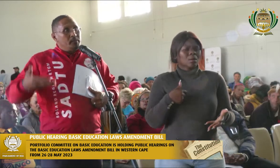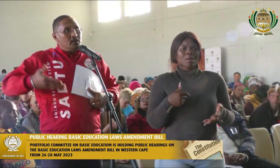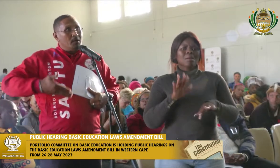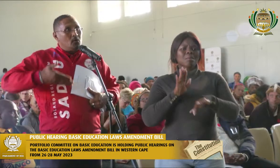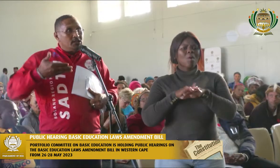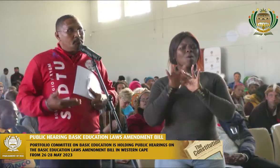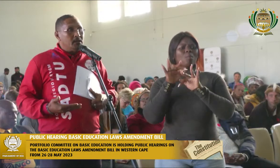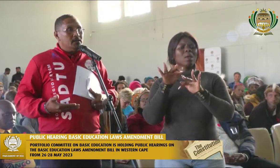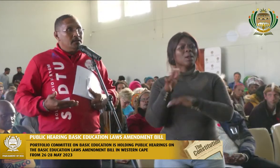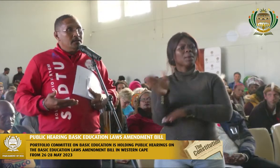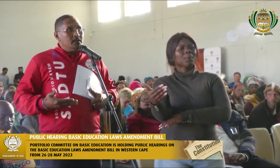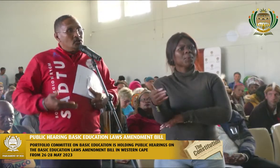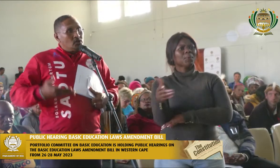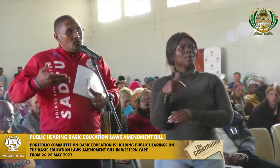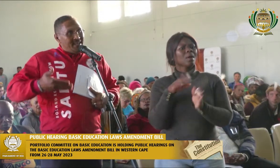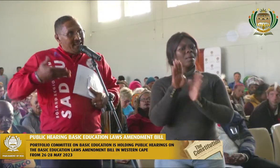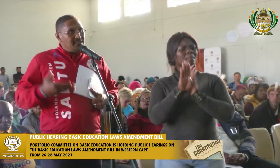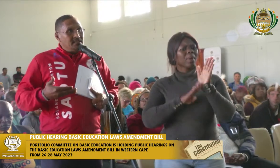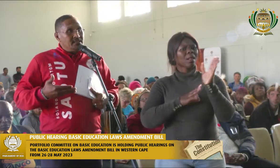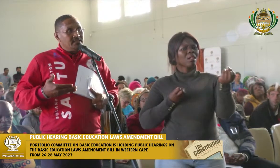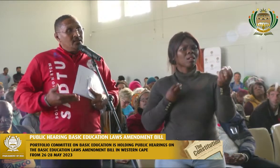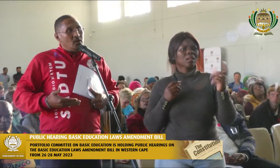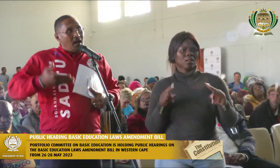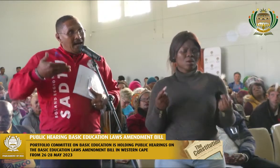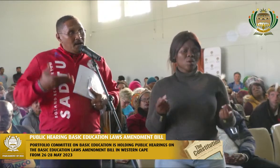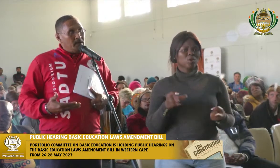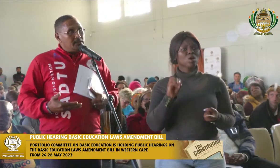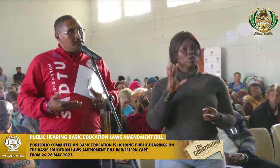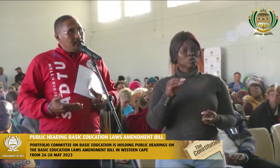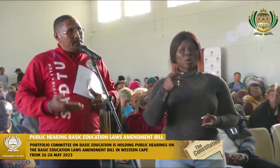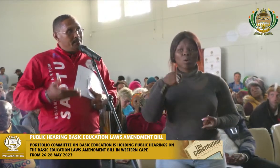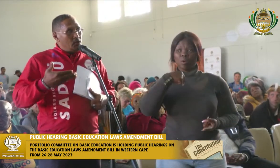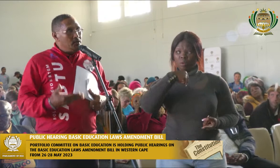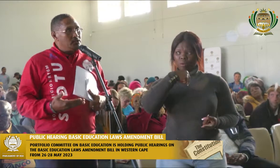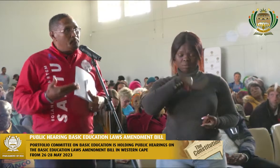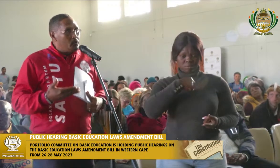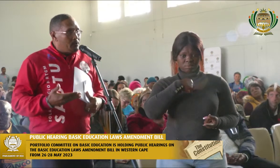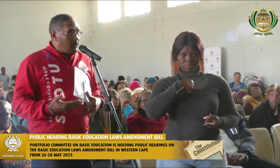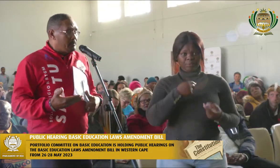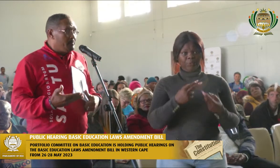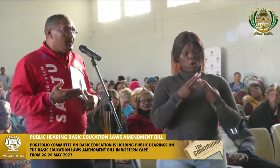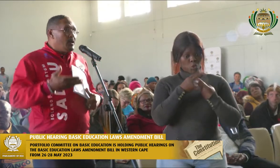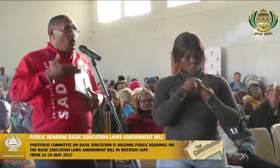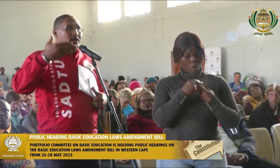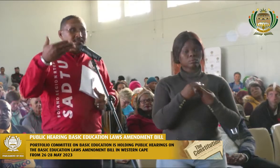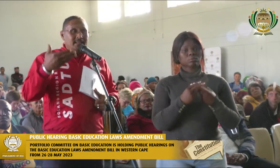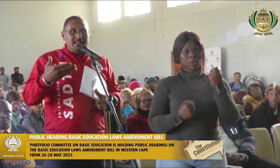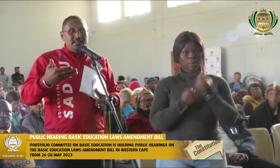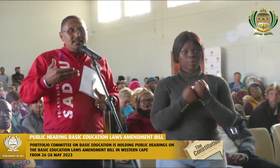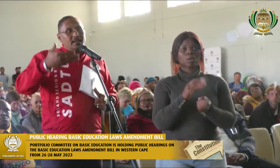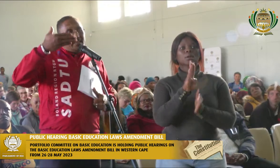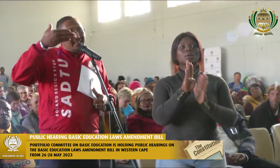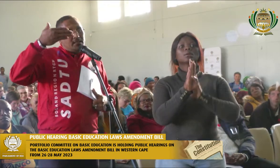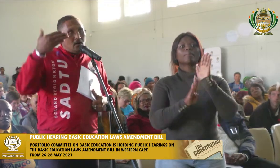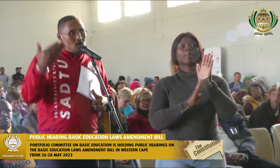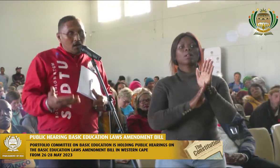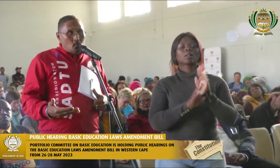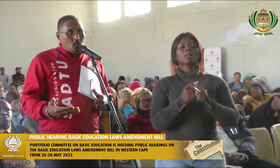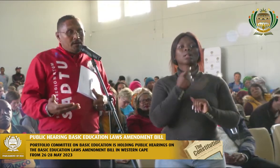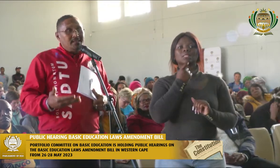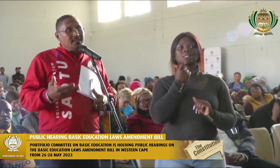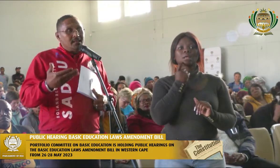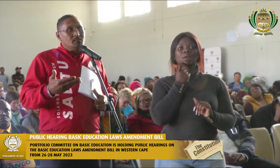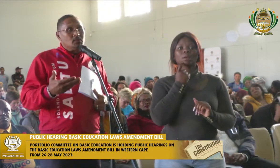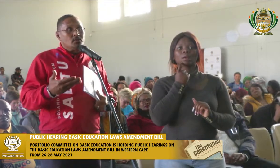here to speak about this bill. So in essence, I personally and my union support the bill. We say there's a